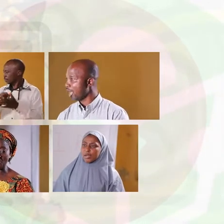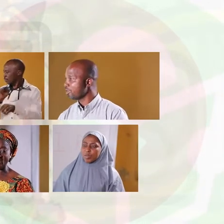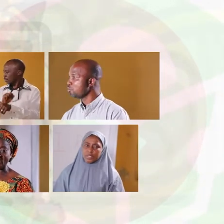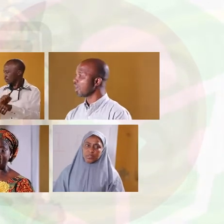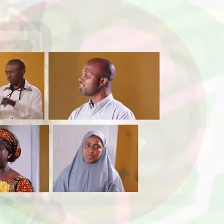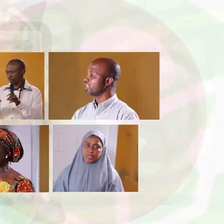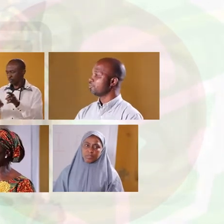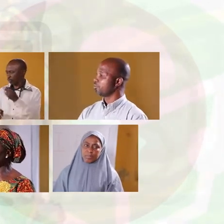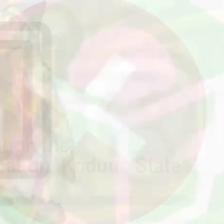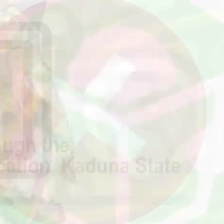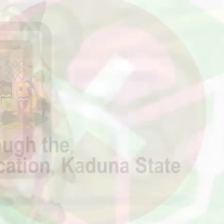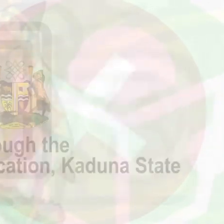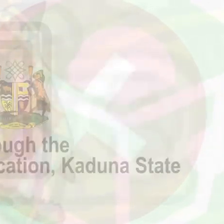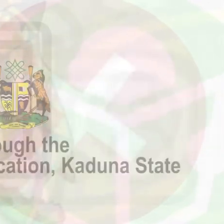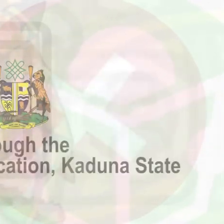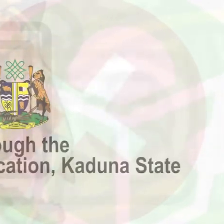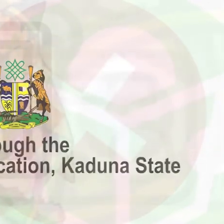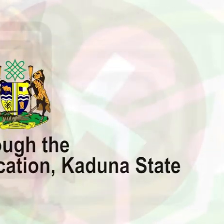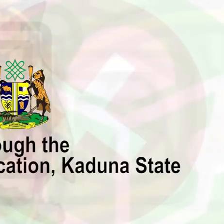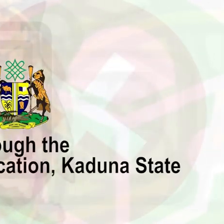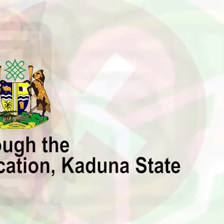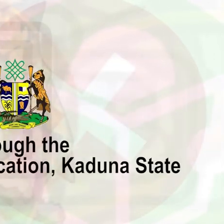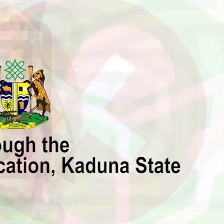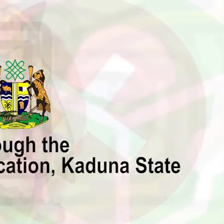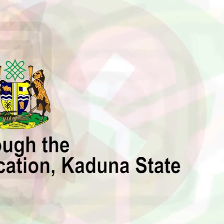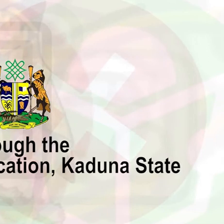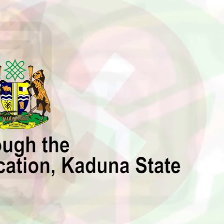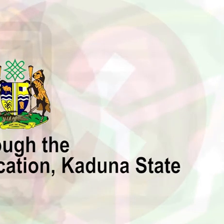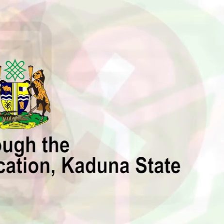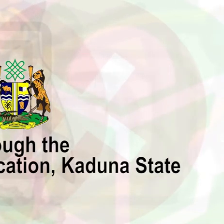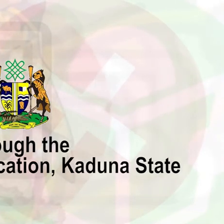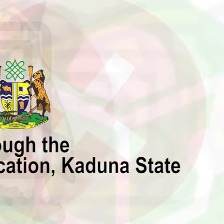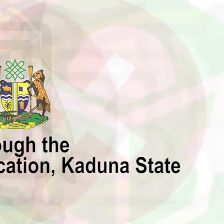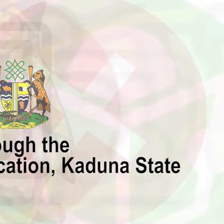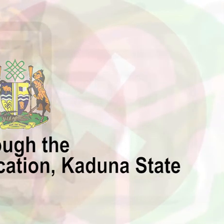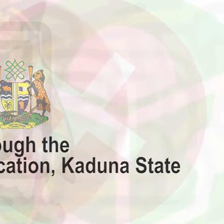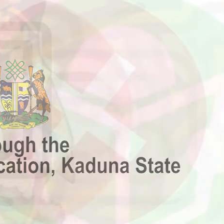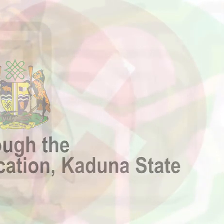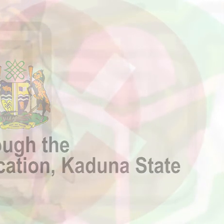being done. We can see that it is in opposite direction. It is against.